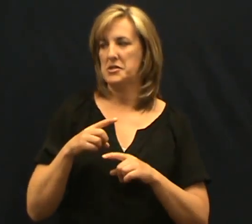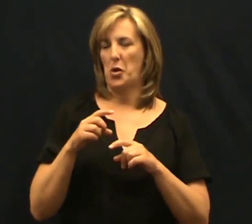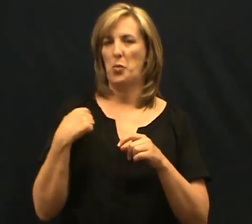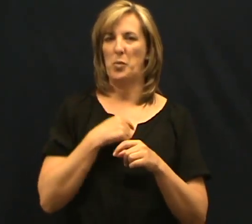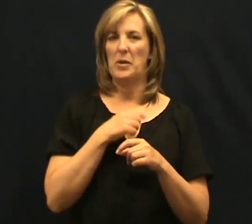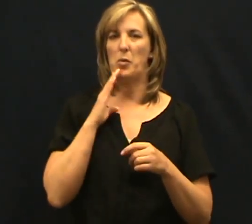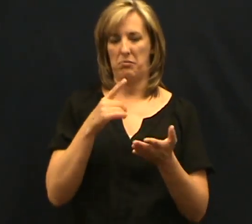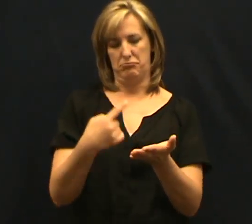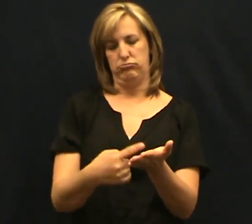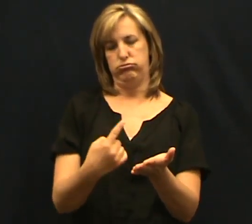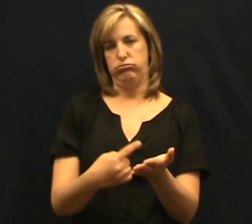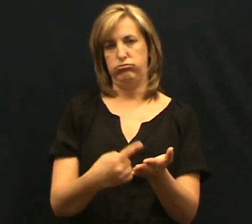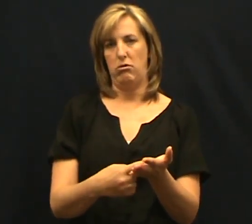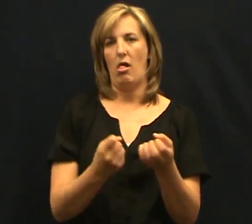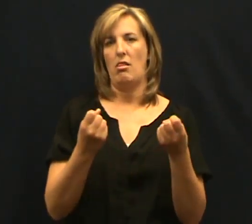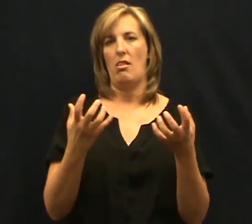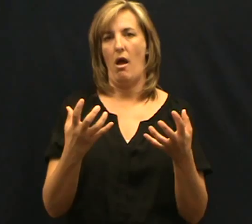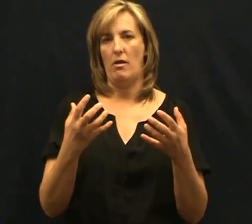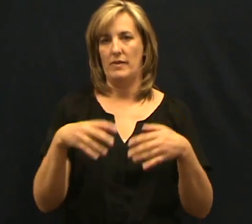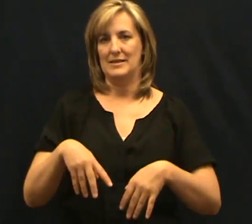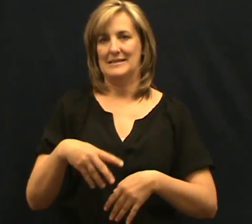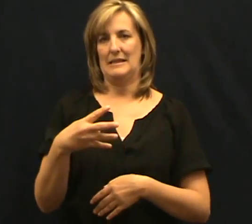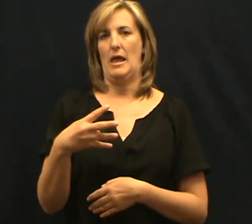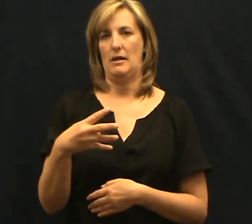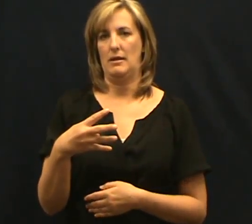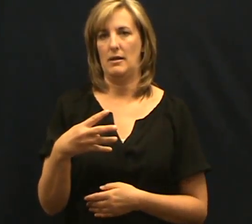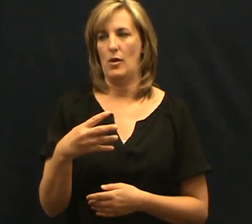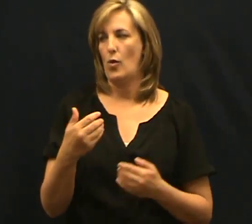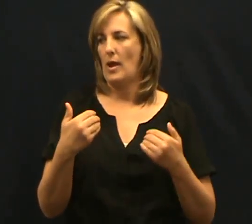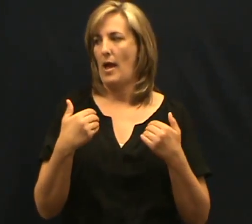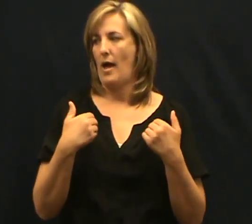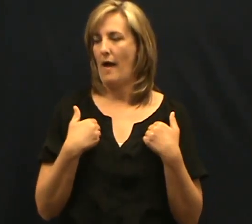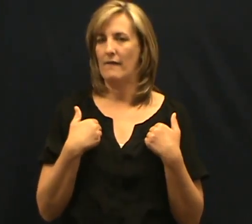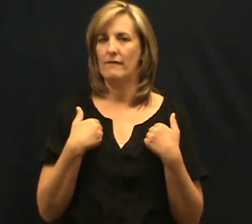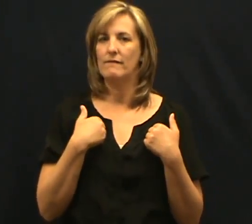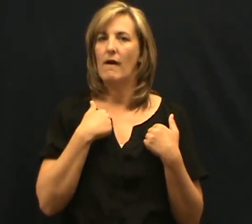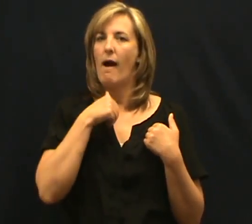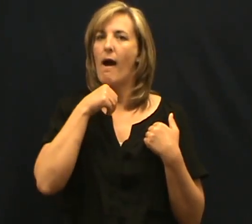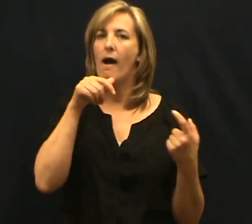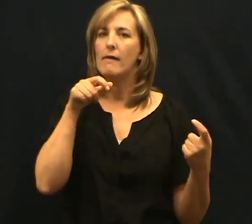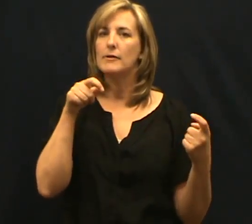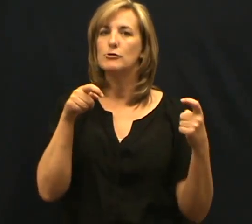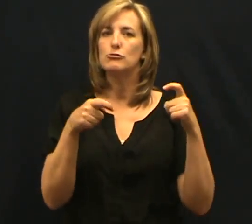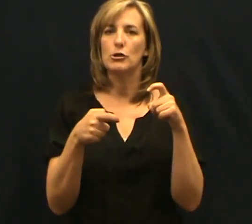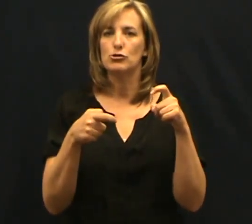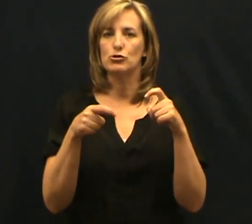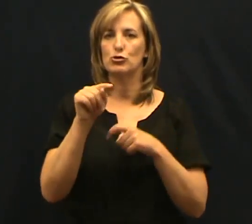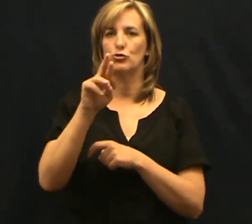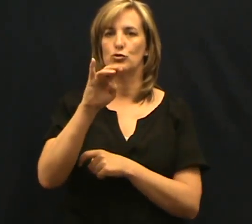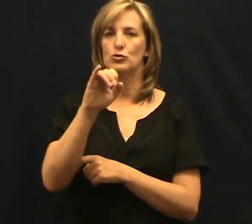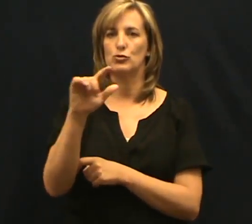this particular chapter. So let's take a look. We've got an unadjusted trial balance. That is, notice this is at September